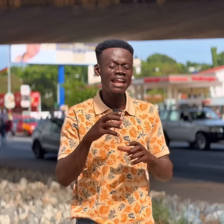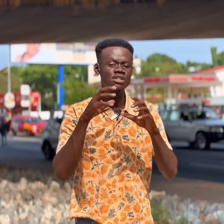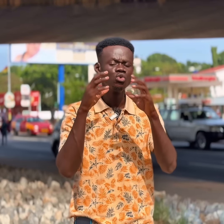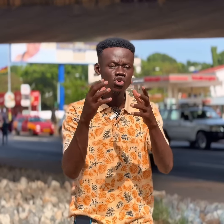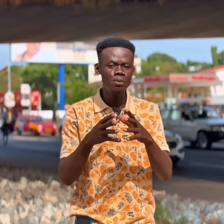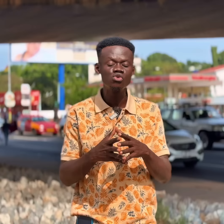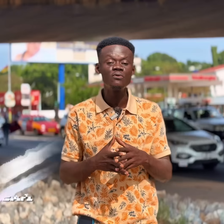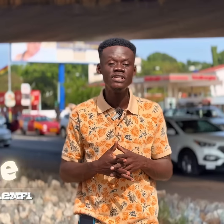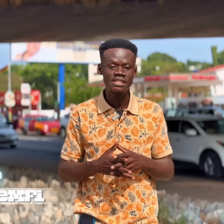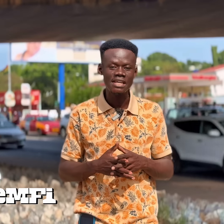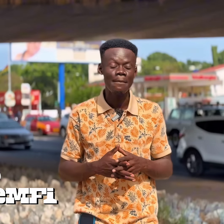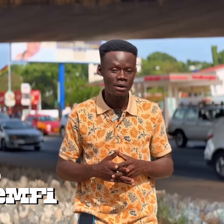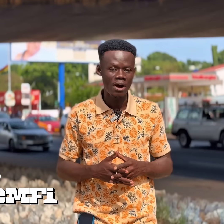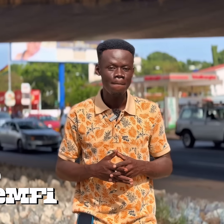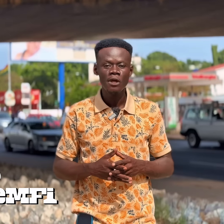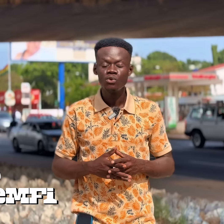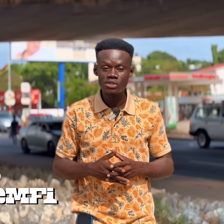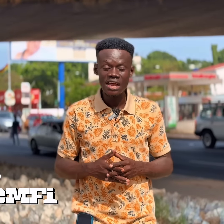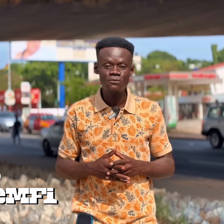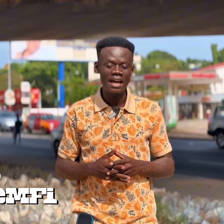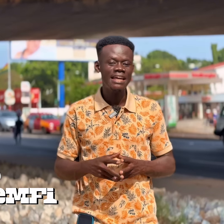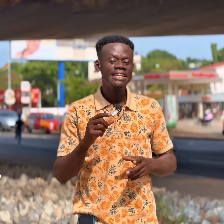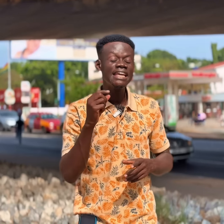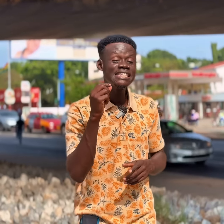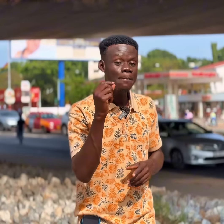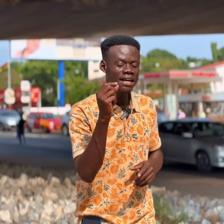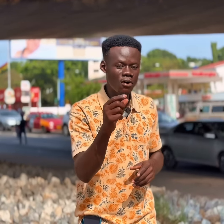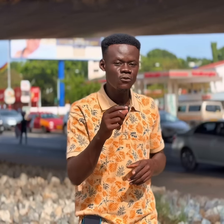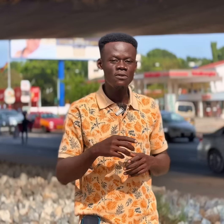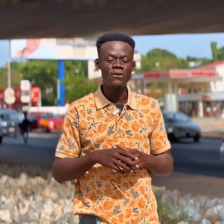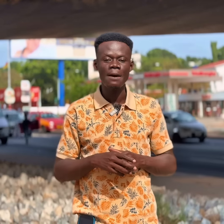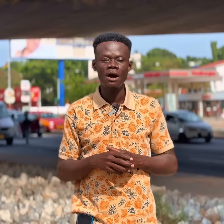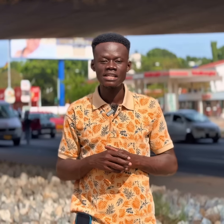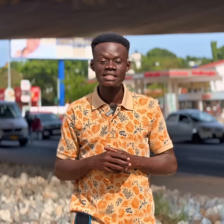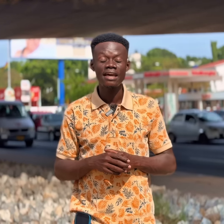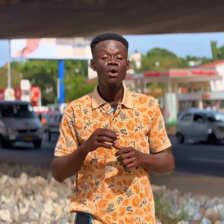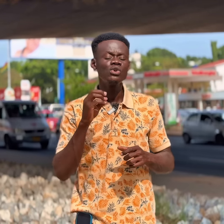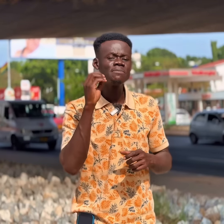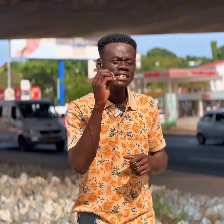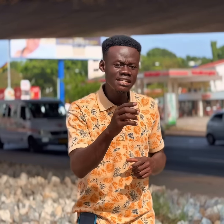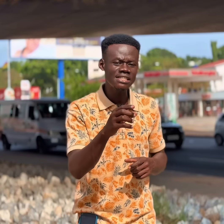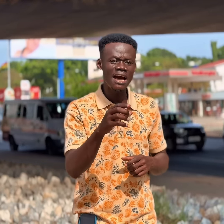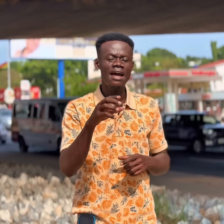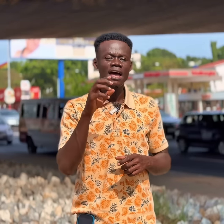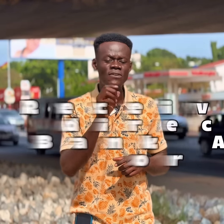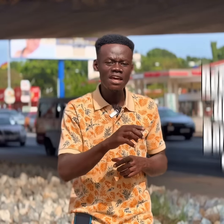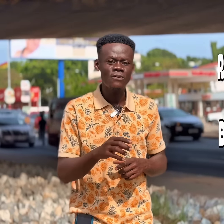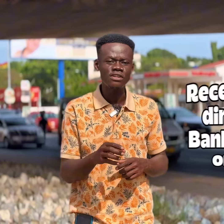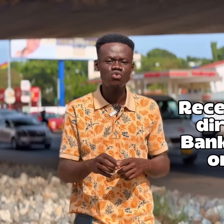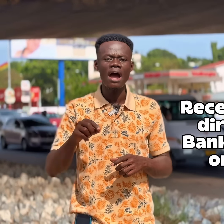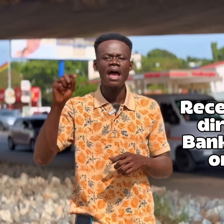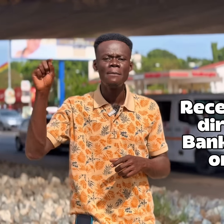Sanso e na say wo tie obi school fees ama no a use LemFi. Nyenti a make come for LemFi ama on say utimi send this sika